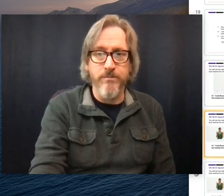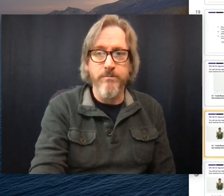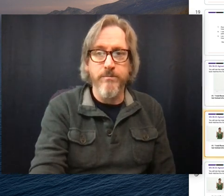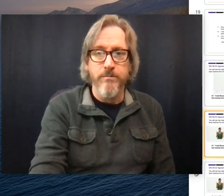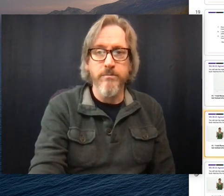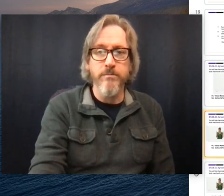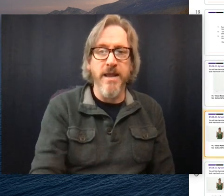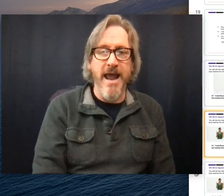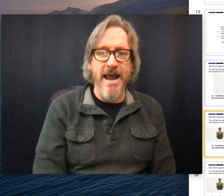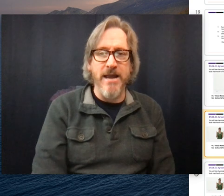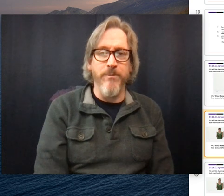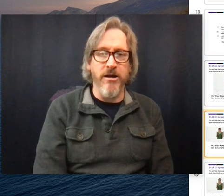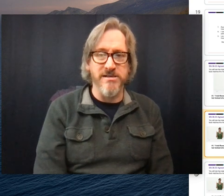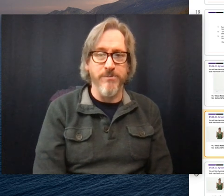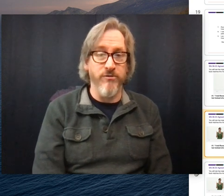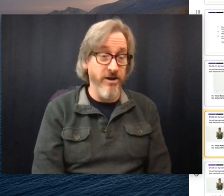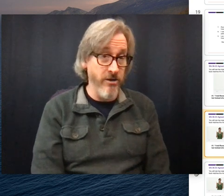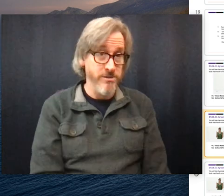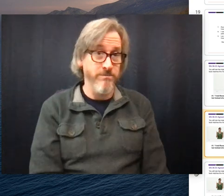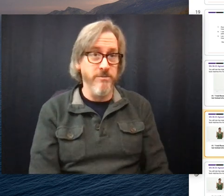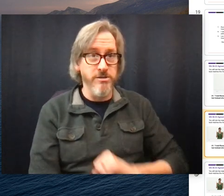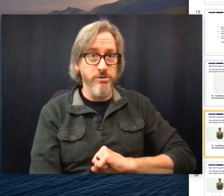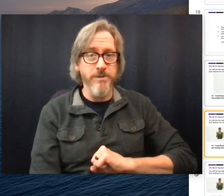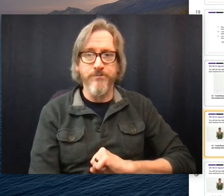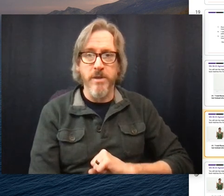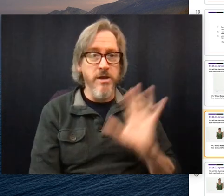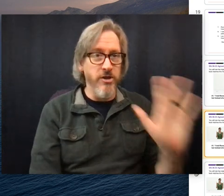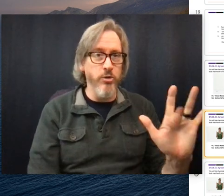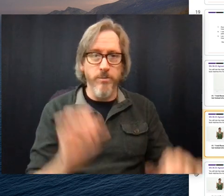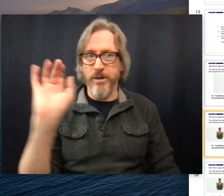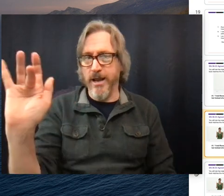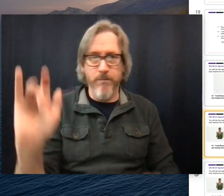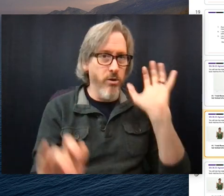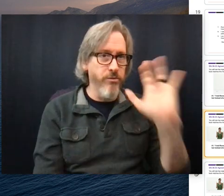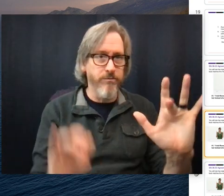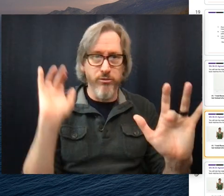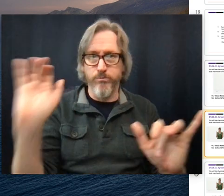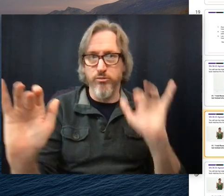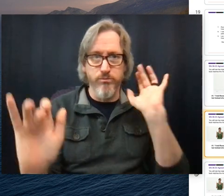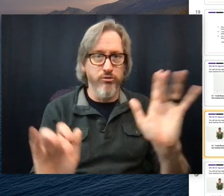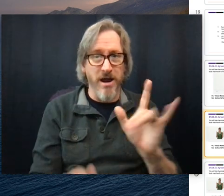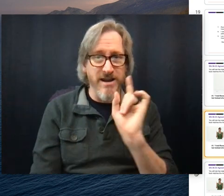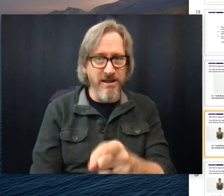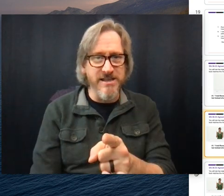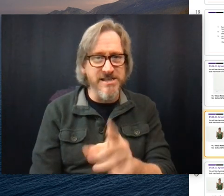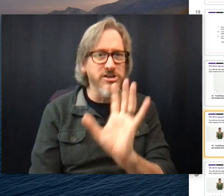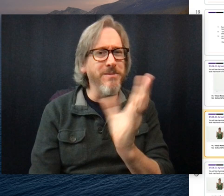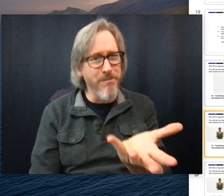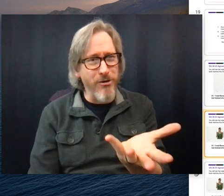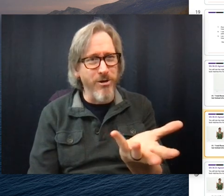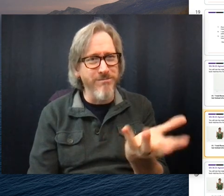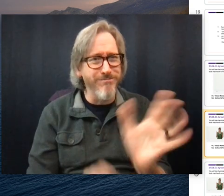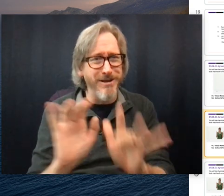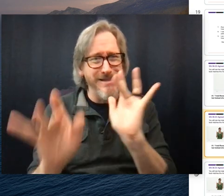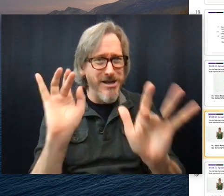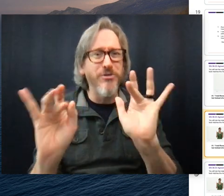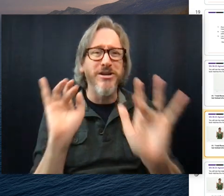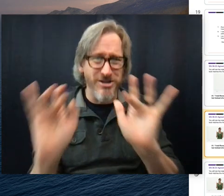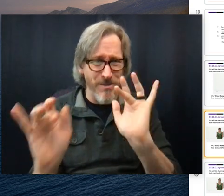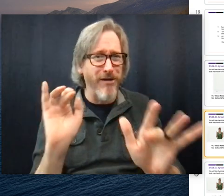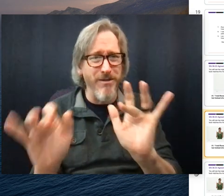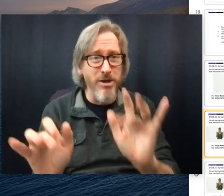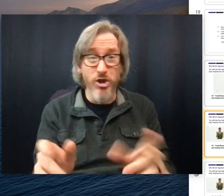up, A and B are separate videos, that you can play both. And I think this is going to be the better one because